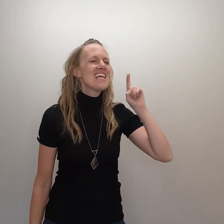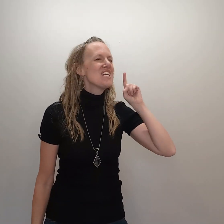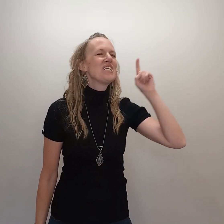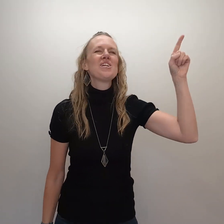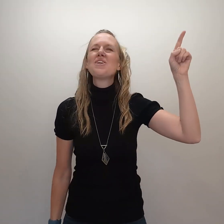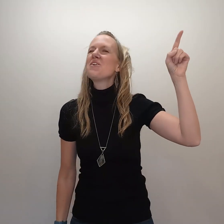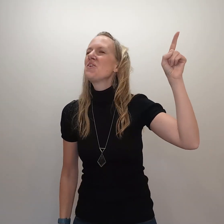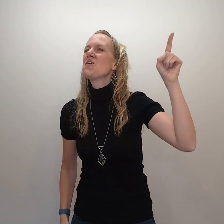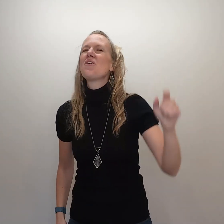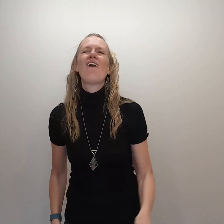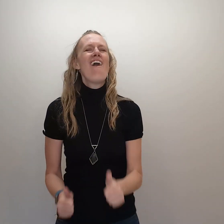need you.